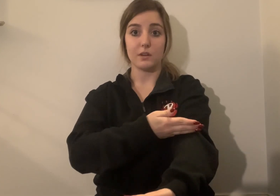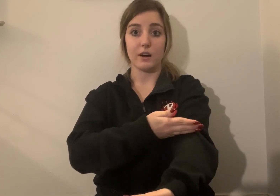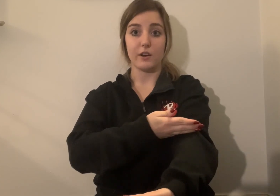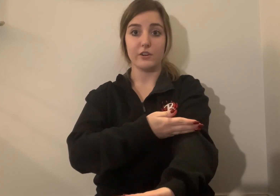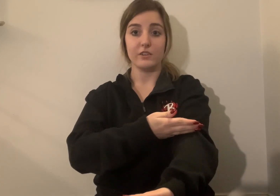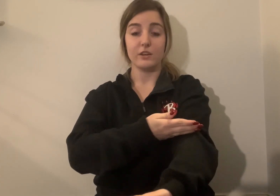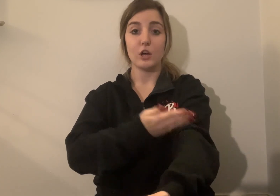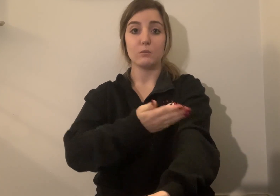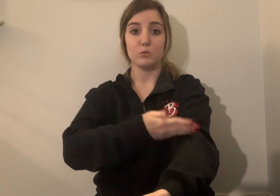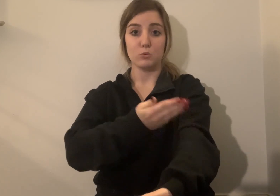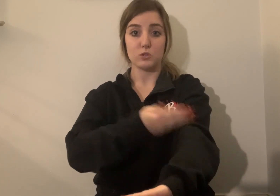higher. Boots.